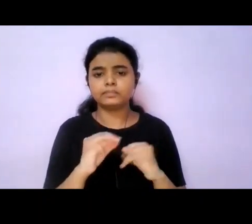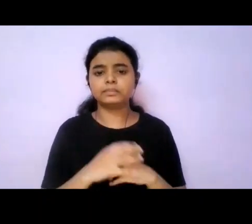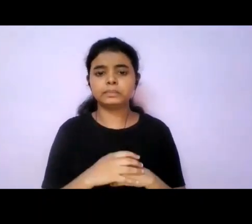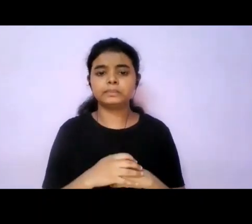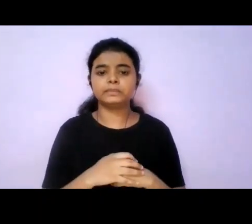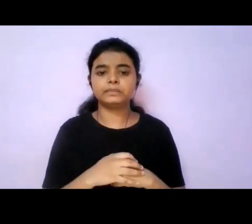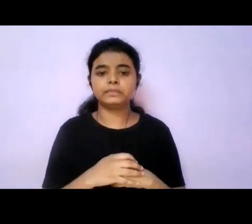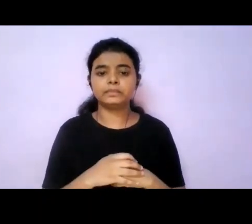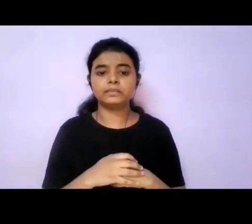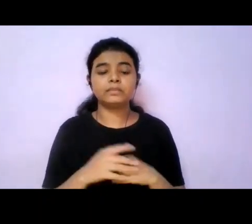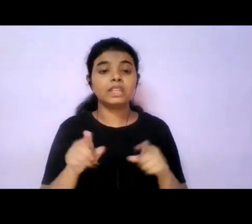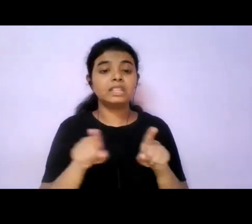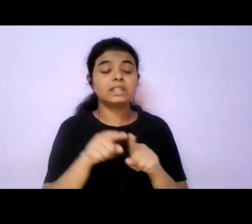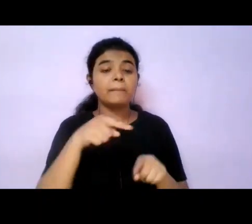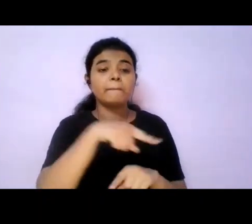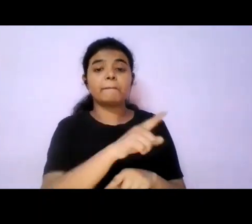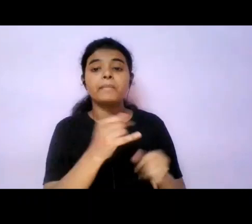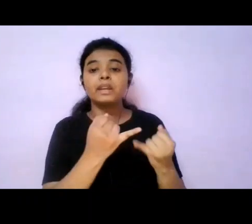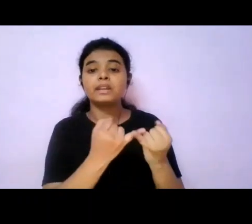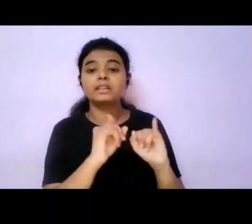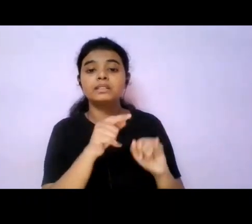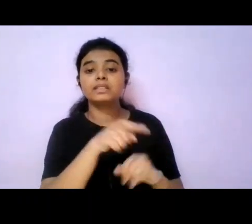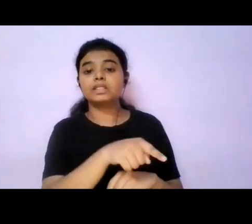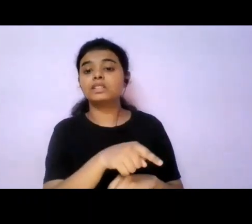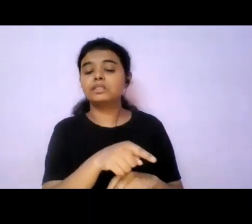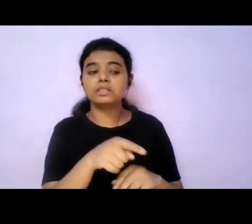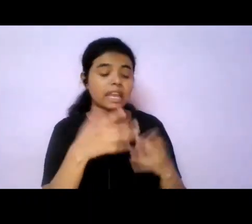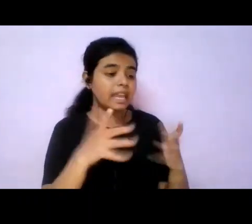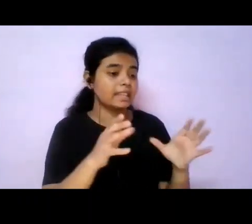And interdependence is at the heart of all good communities.